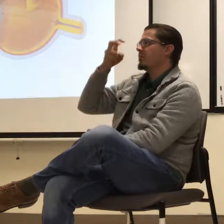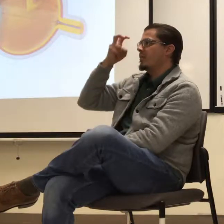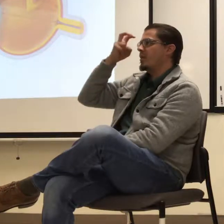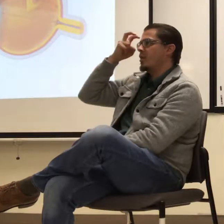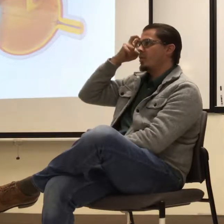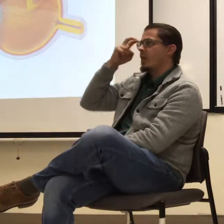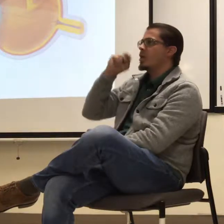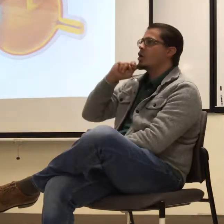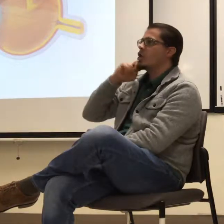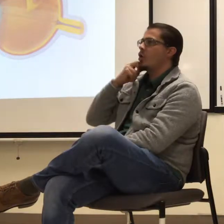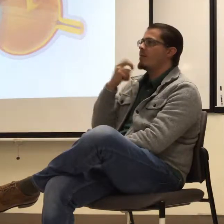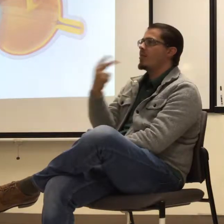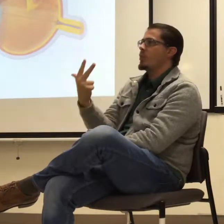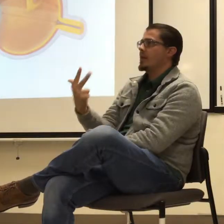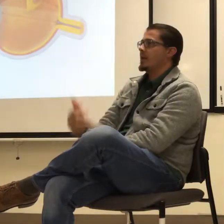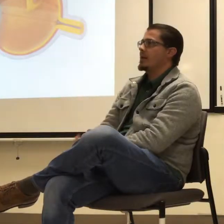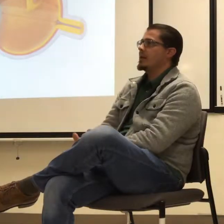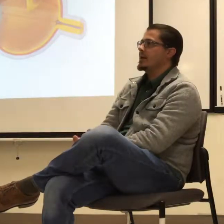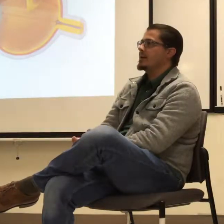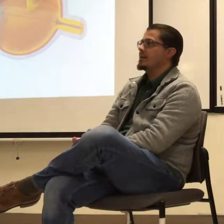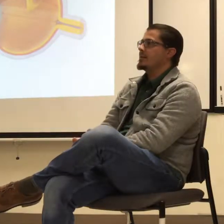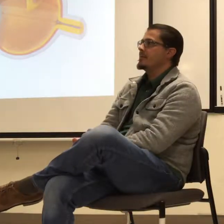3.